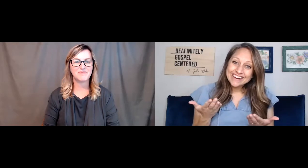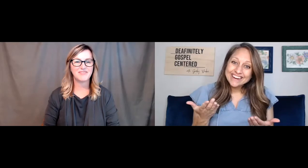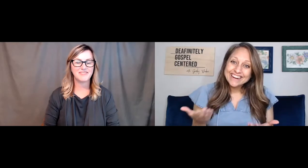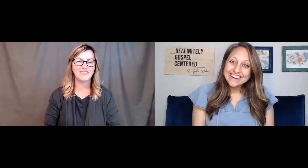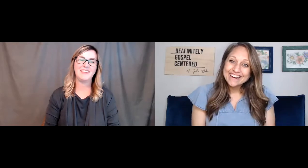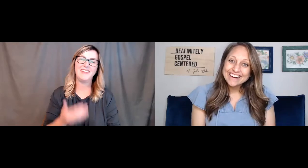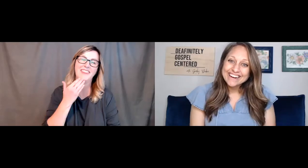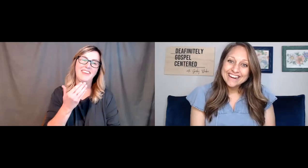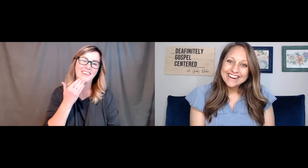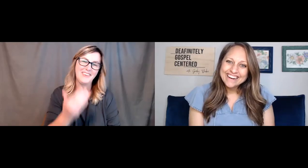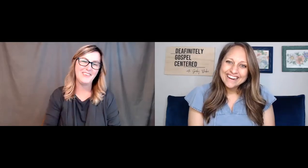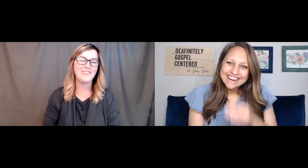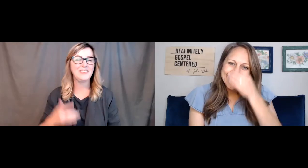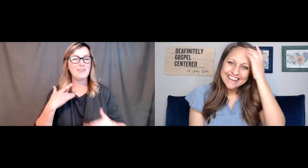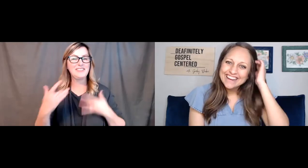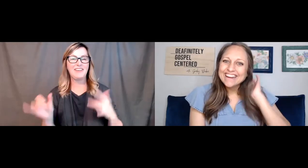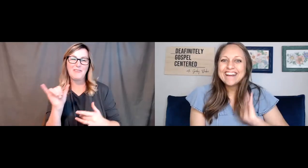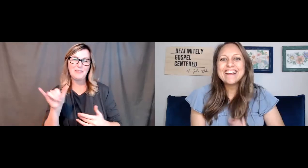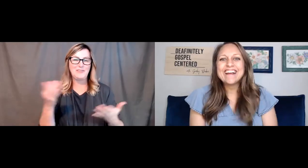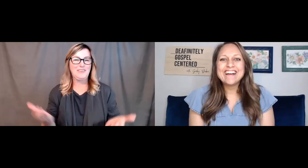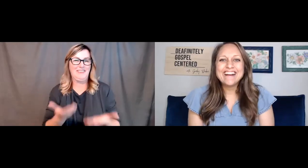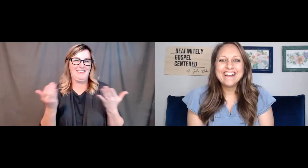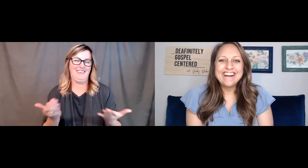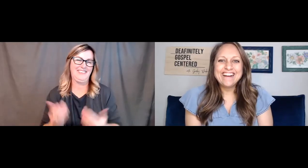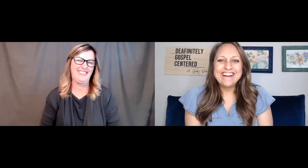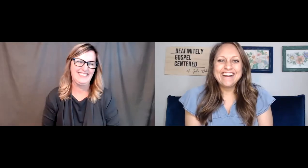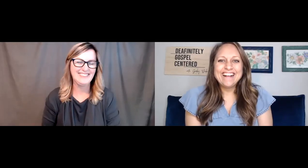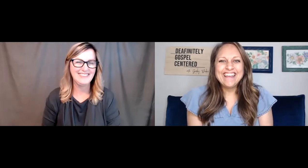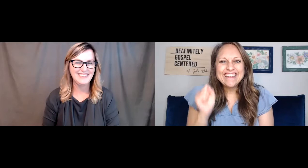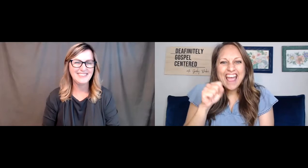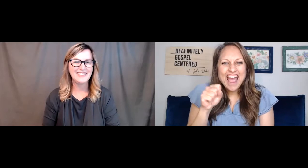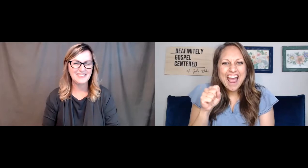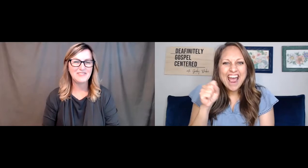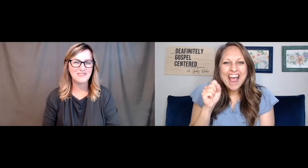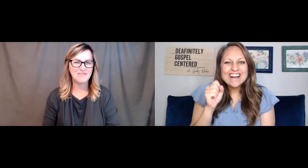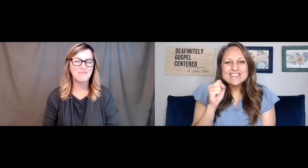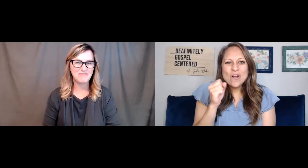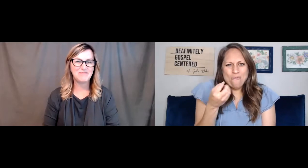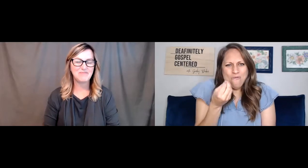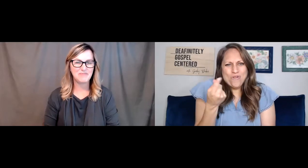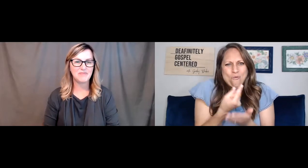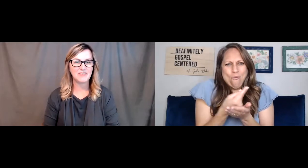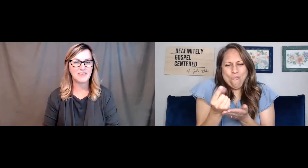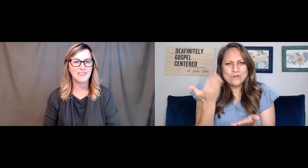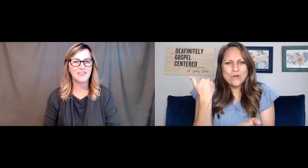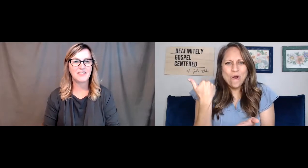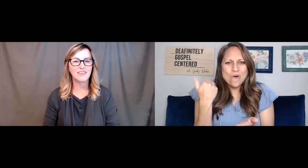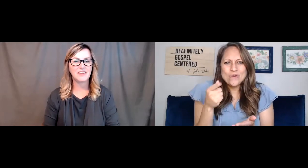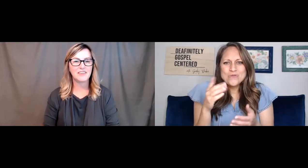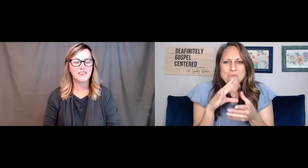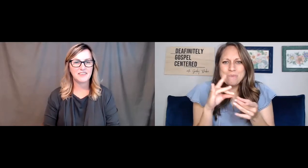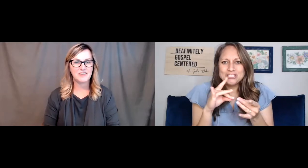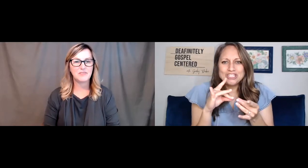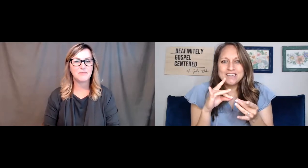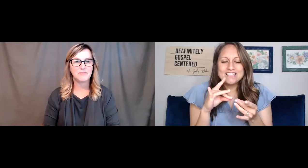Welcome. Thank you. I'm excited to be here as well. For sure. So I know a few weeks